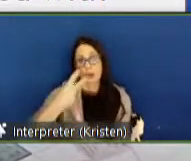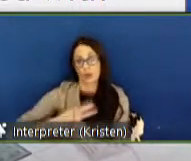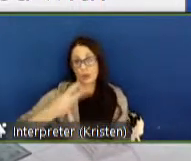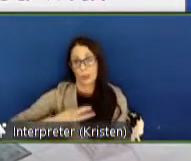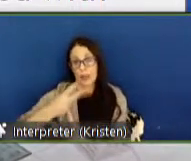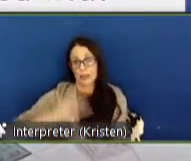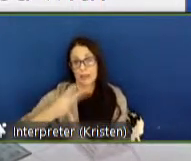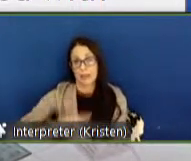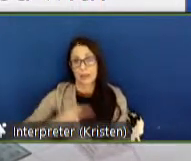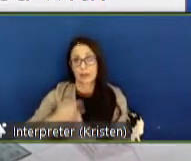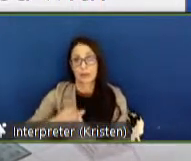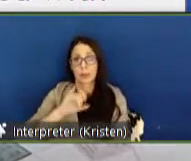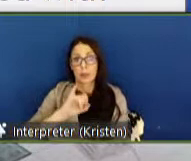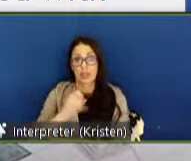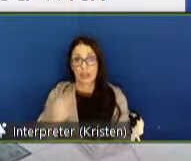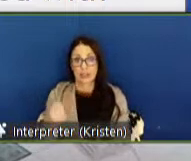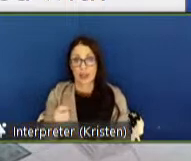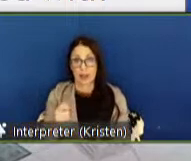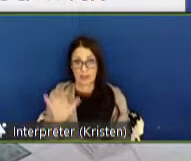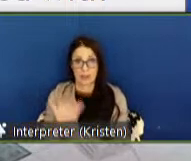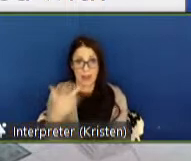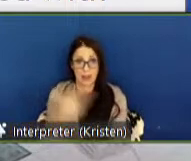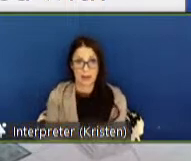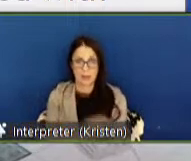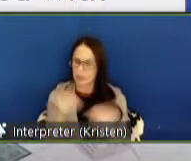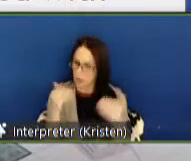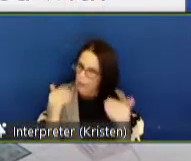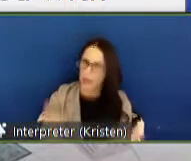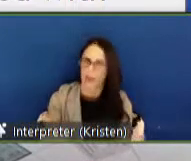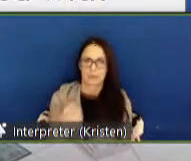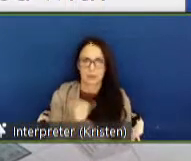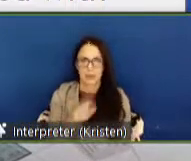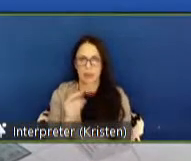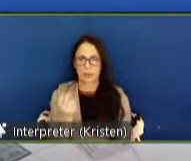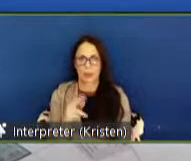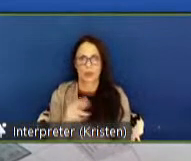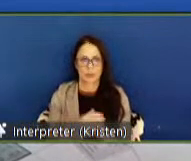of J&J, that you're going and getting your booster shot. Next slide.